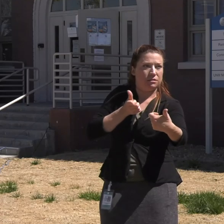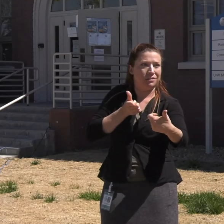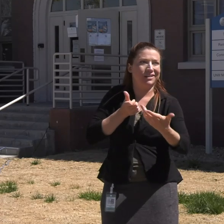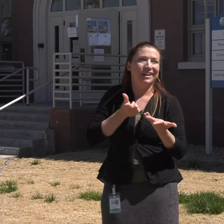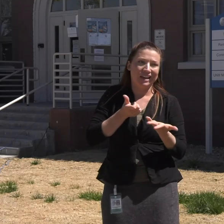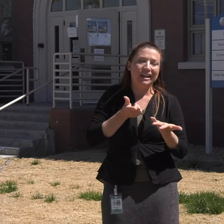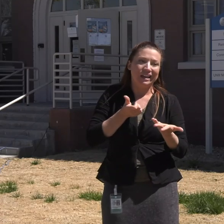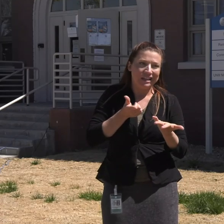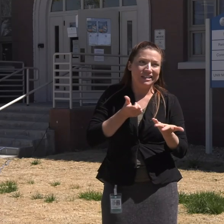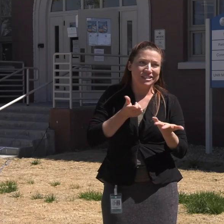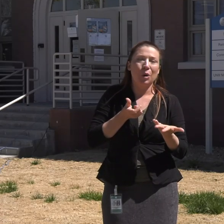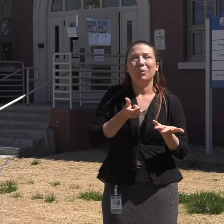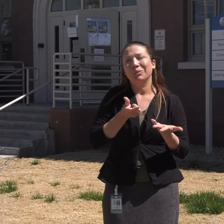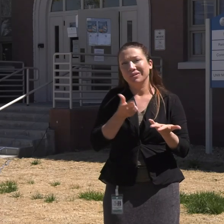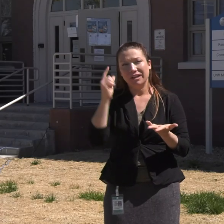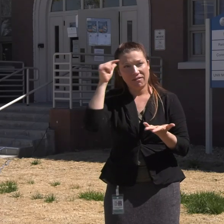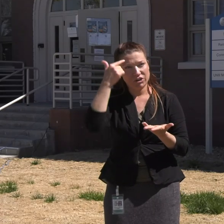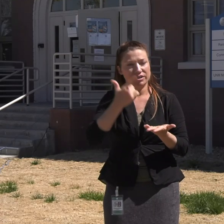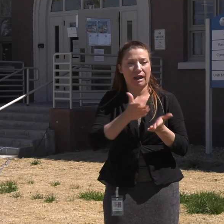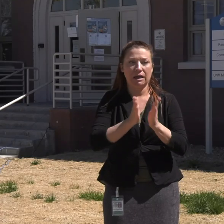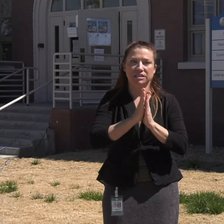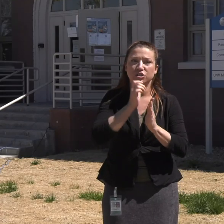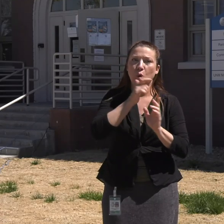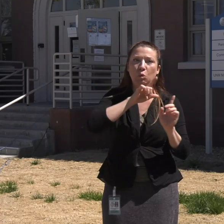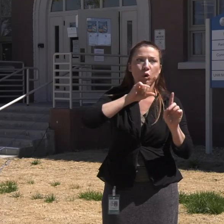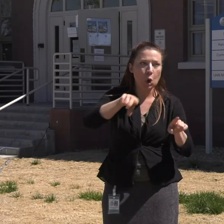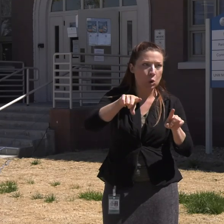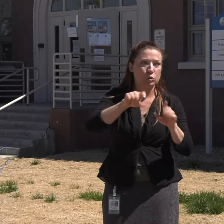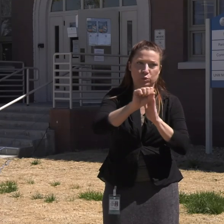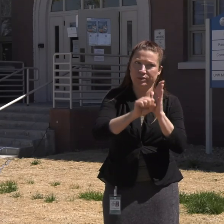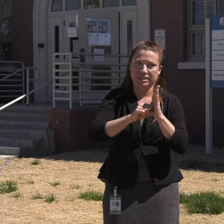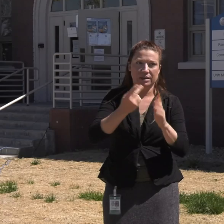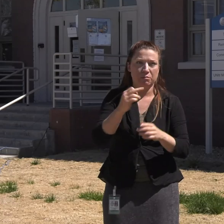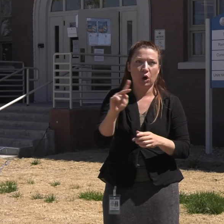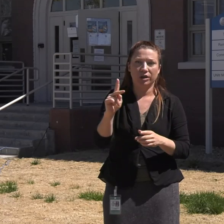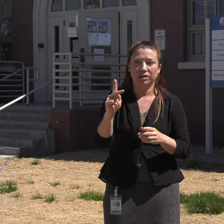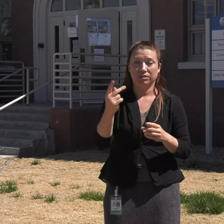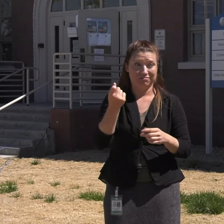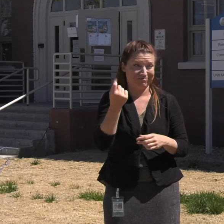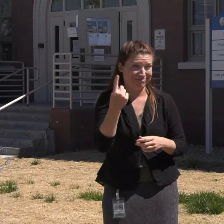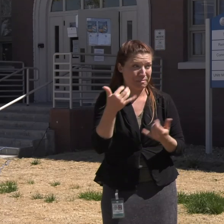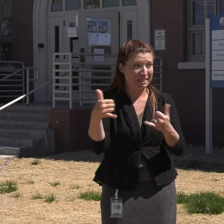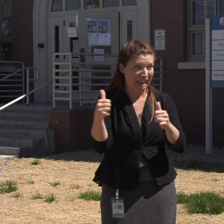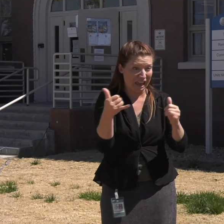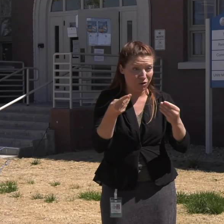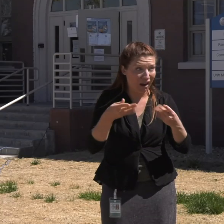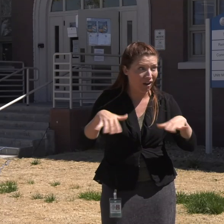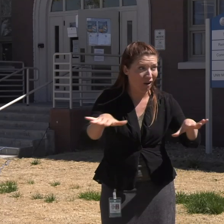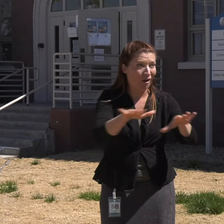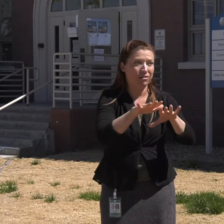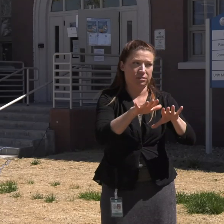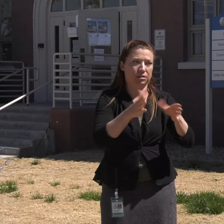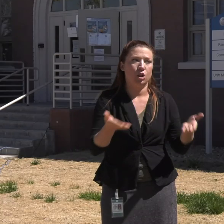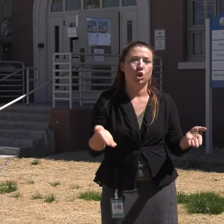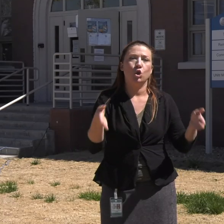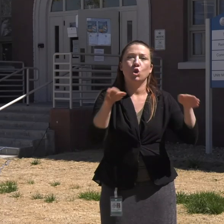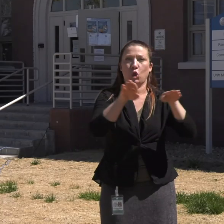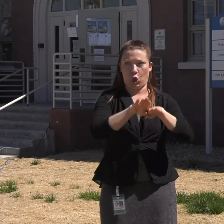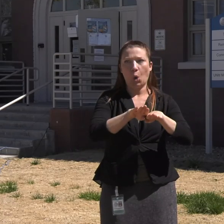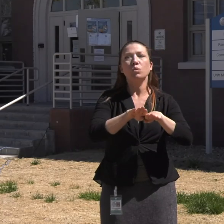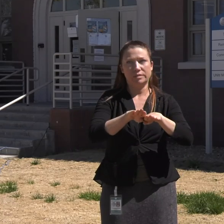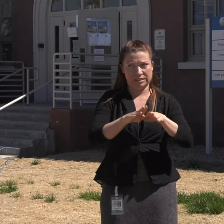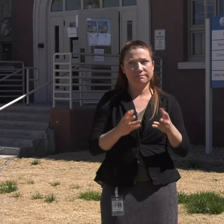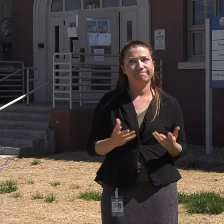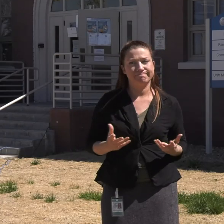So we are officially closing all our playgrounds. So that will be posted and noticed. With respect to open space, that's a